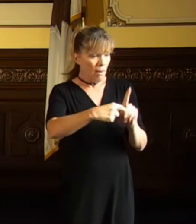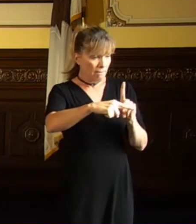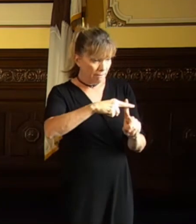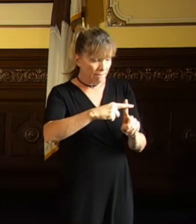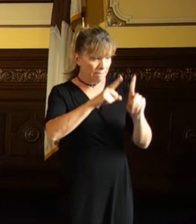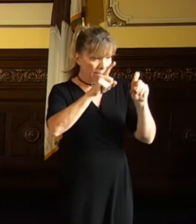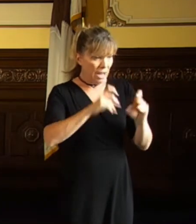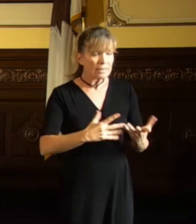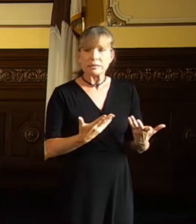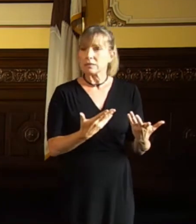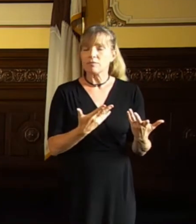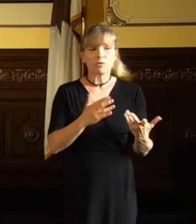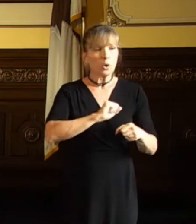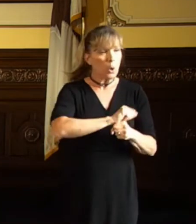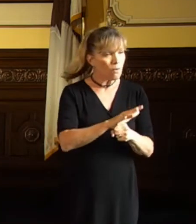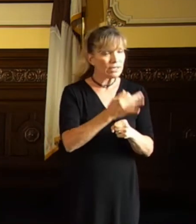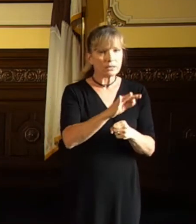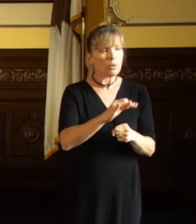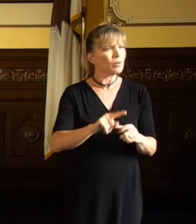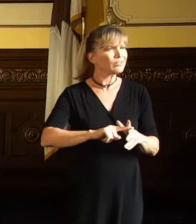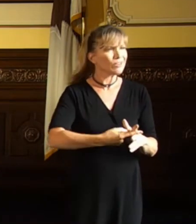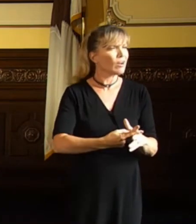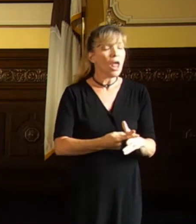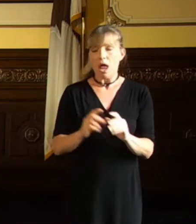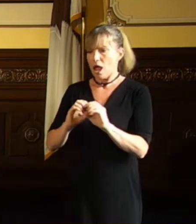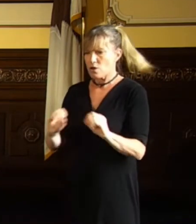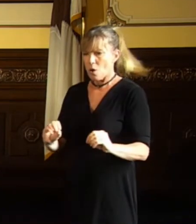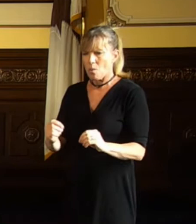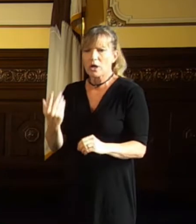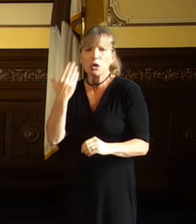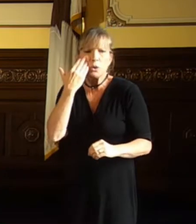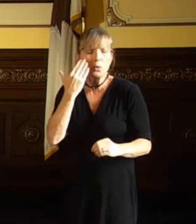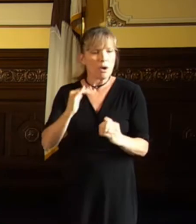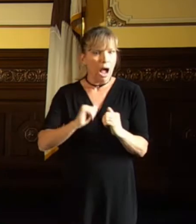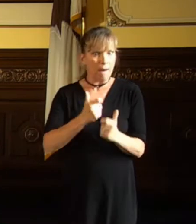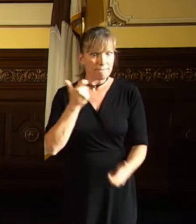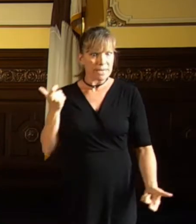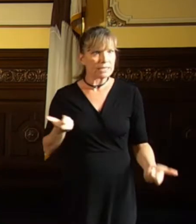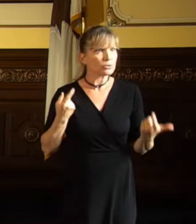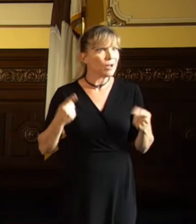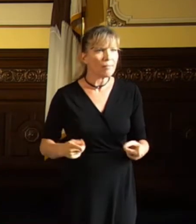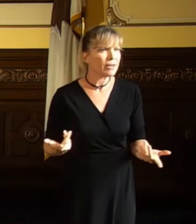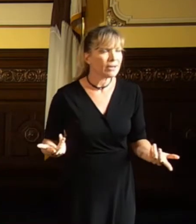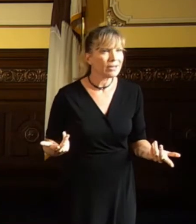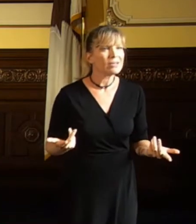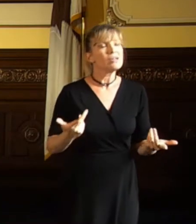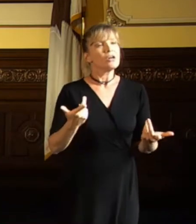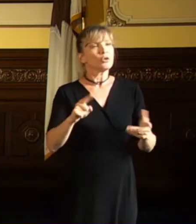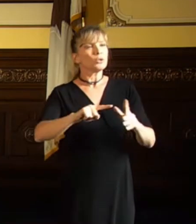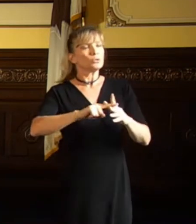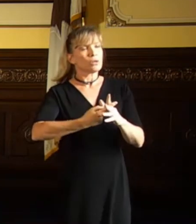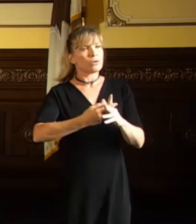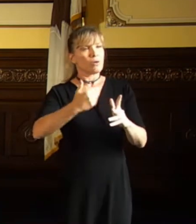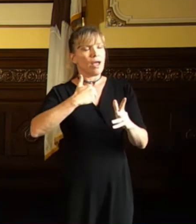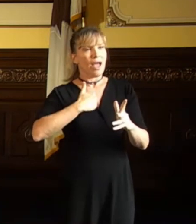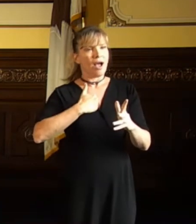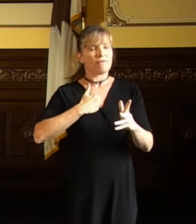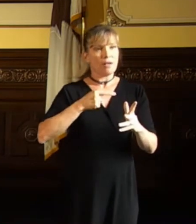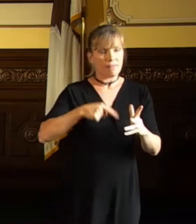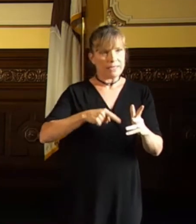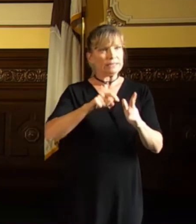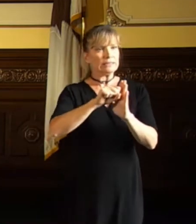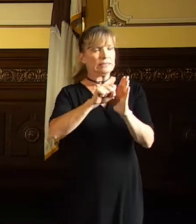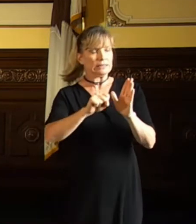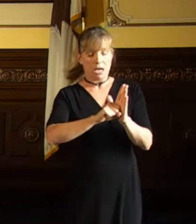for COVID-19 when this thing started, and nobody really knew how big this was going to get. And so when you start to have in a state like